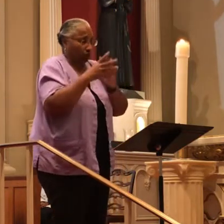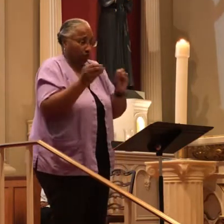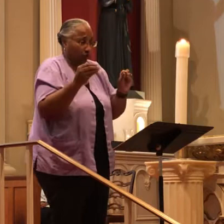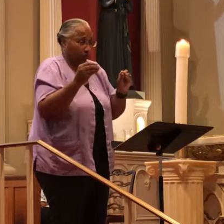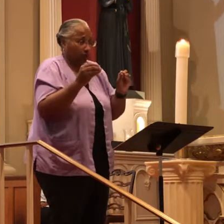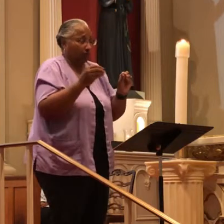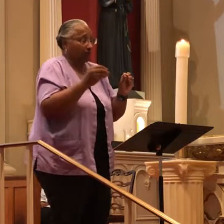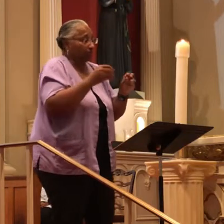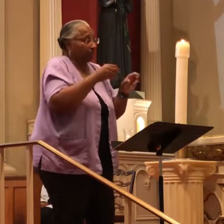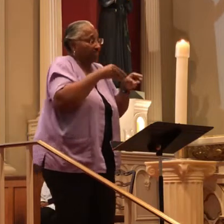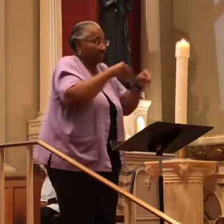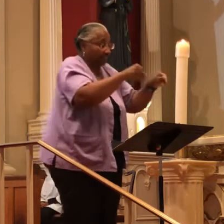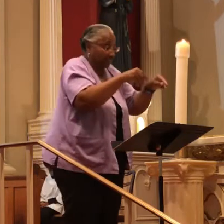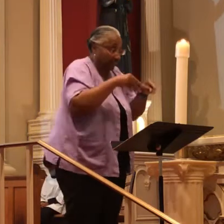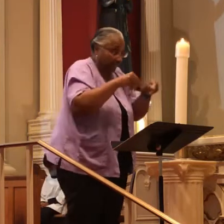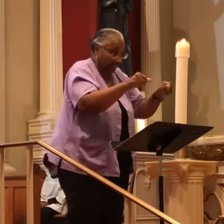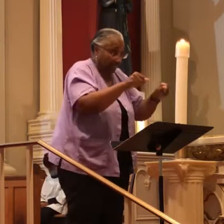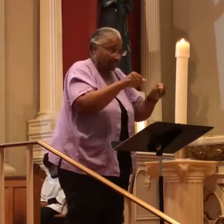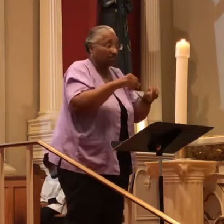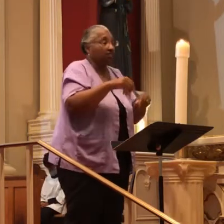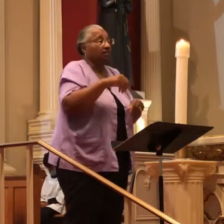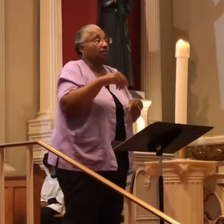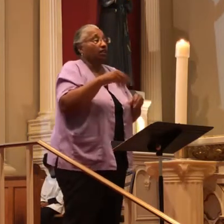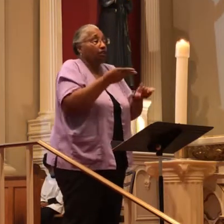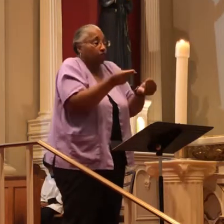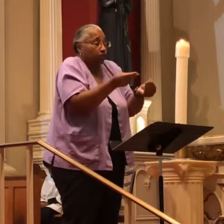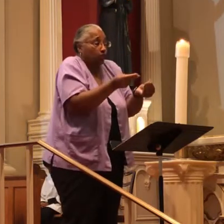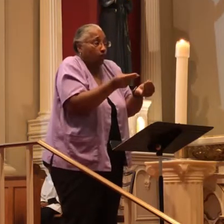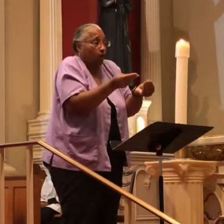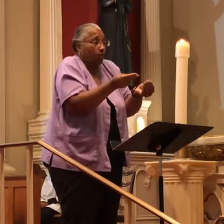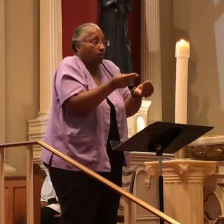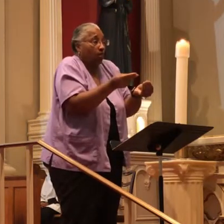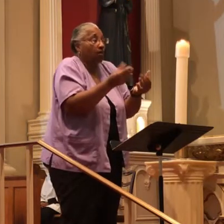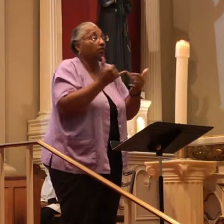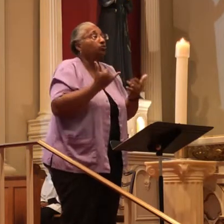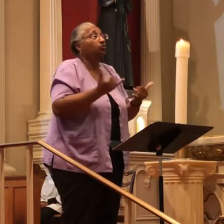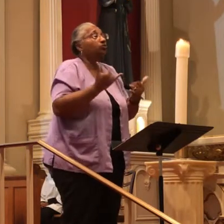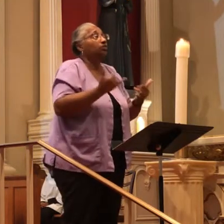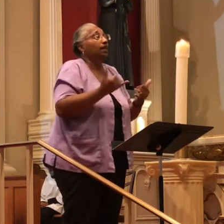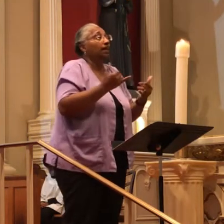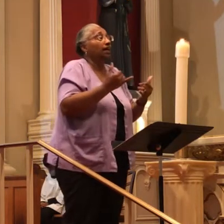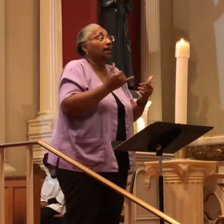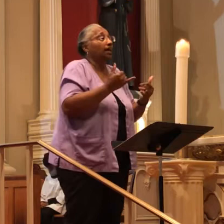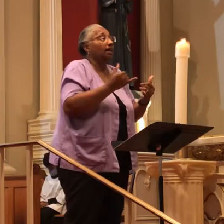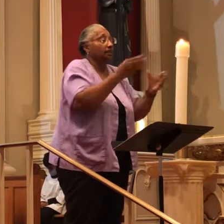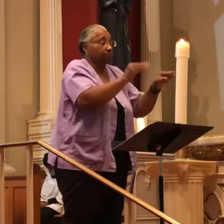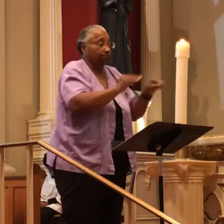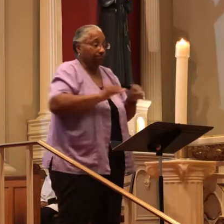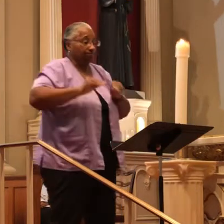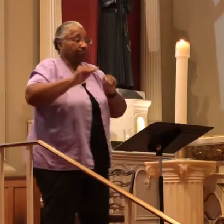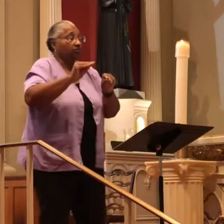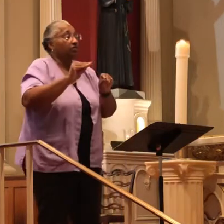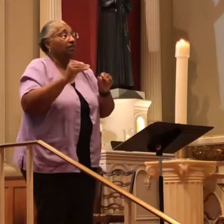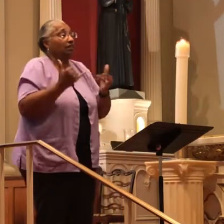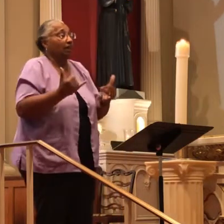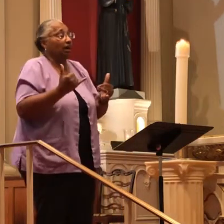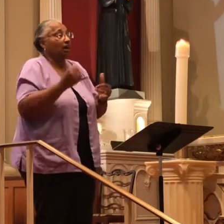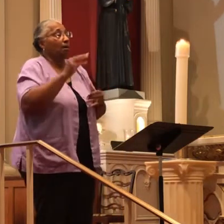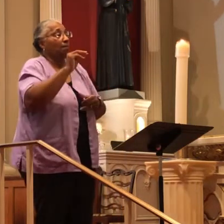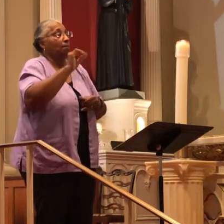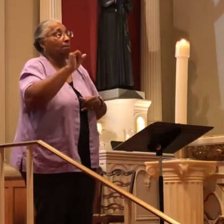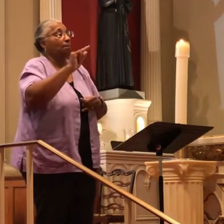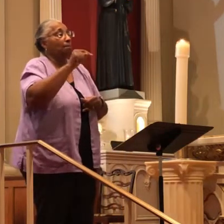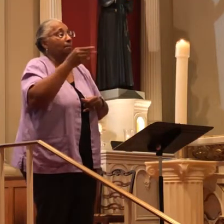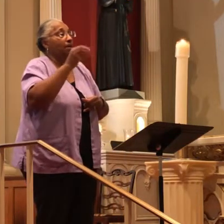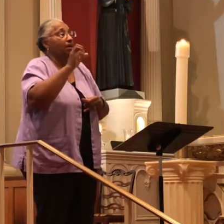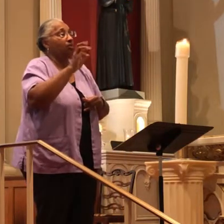fruit, etc. Today, we make a transition to the gospel of Matthew, and he's talking about what we call the parables of